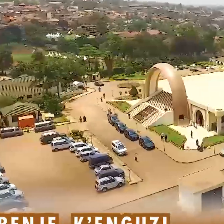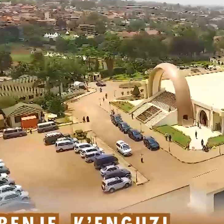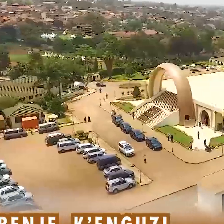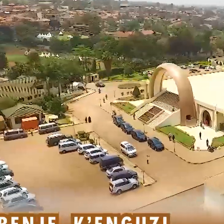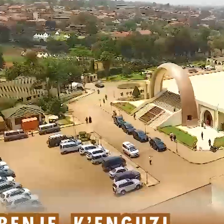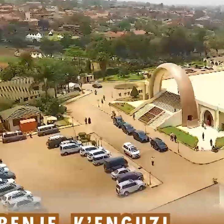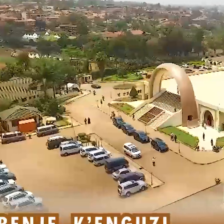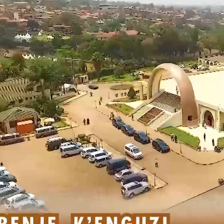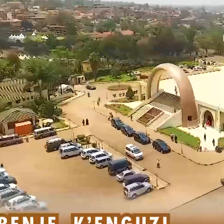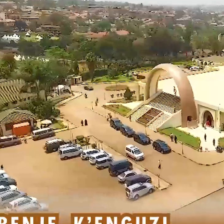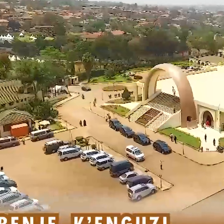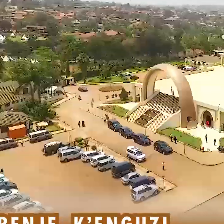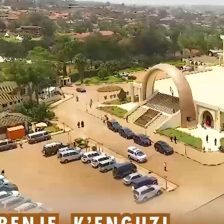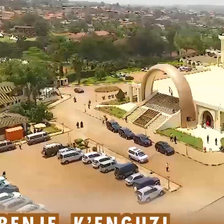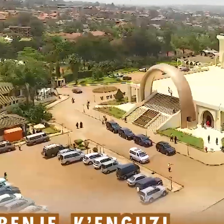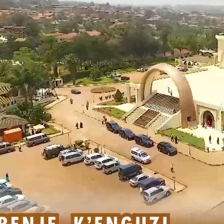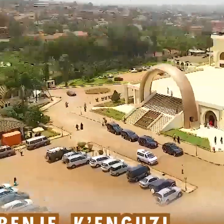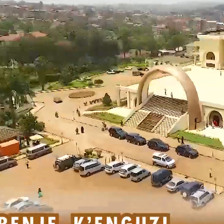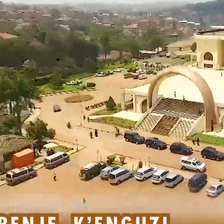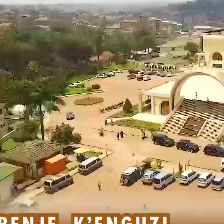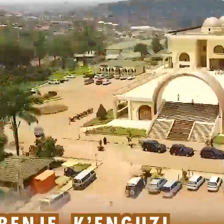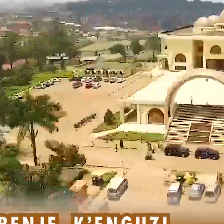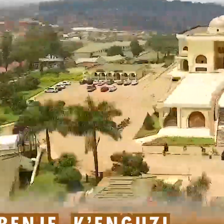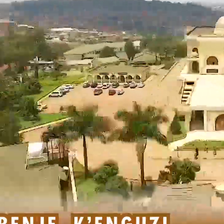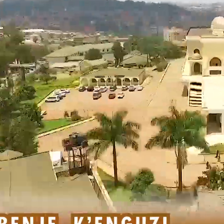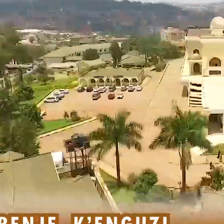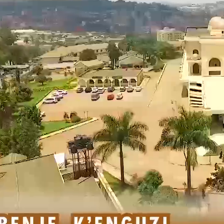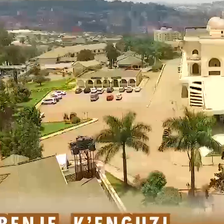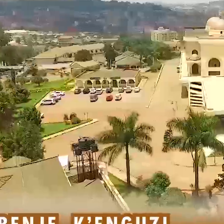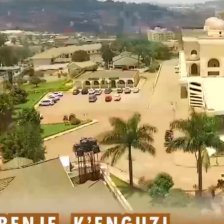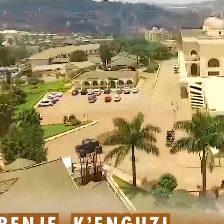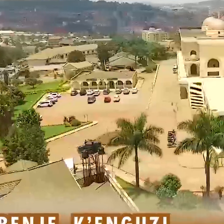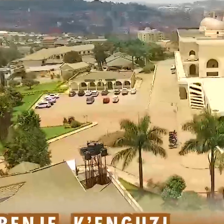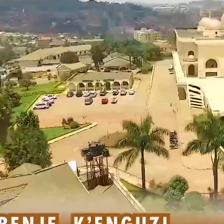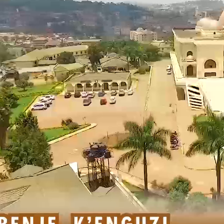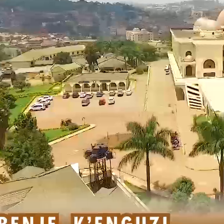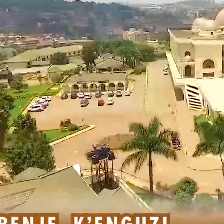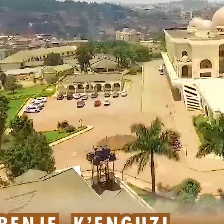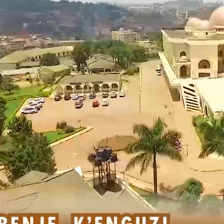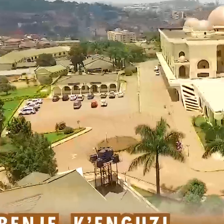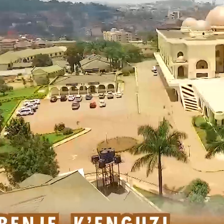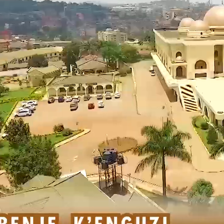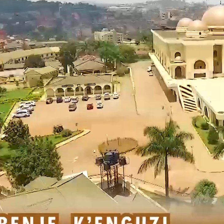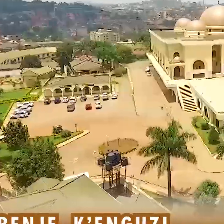nga bamutumye fiizi oba bamutumye sente z'okulambula tuwa